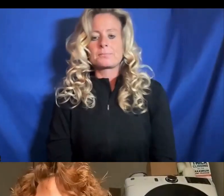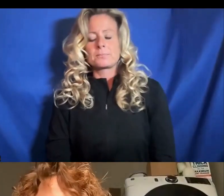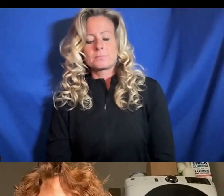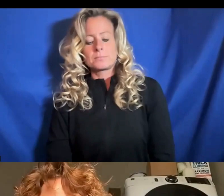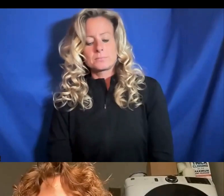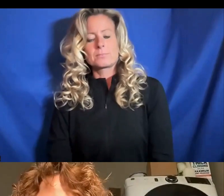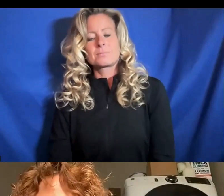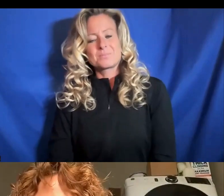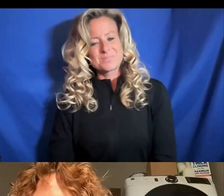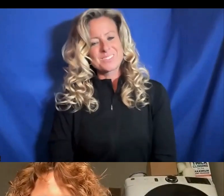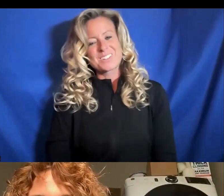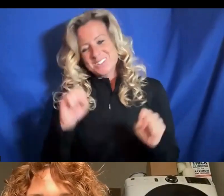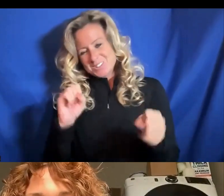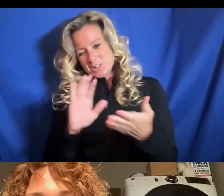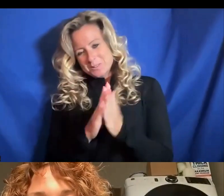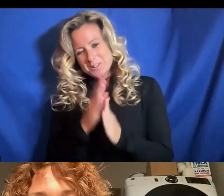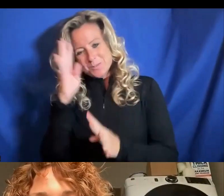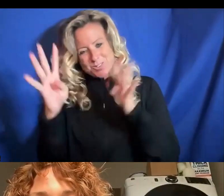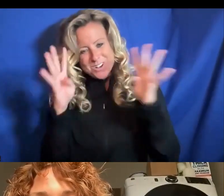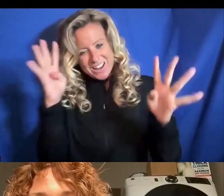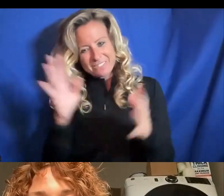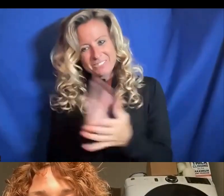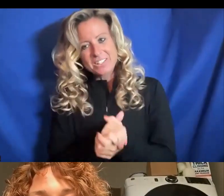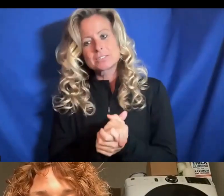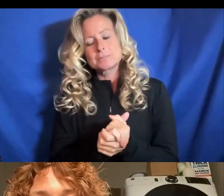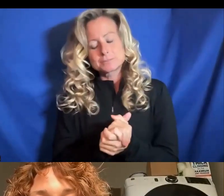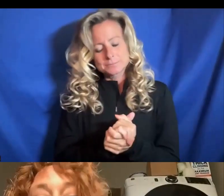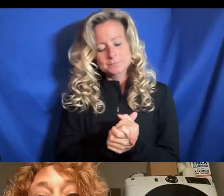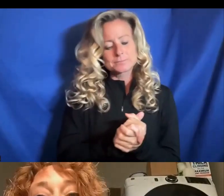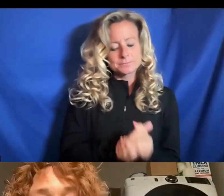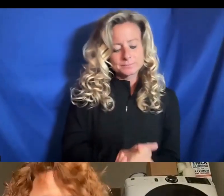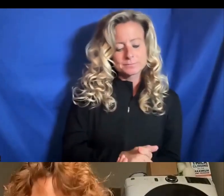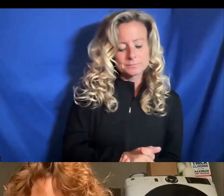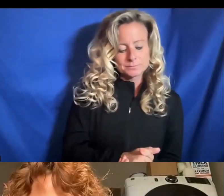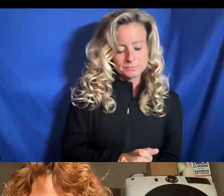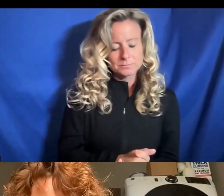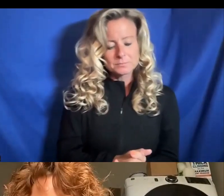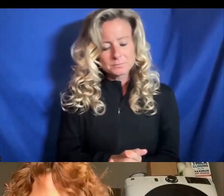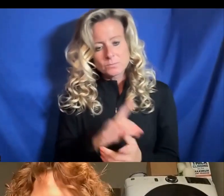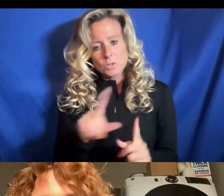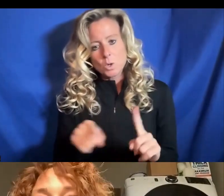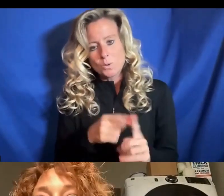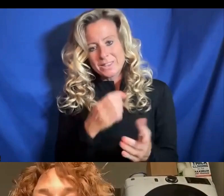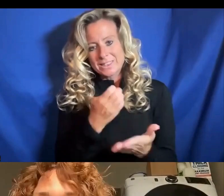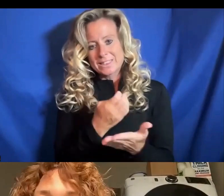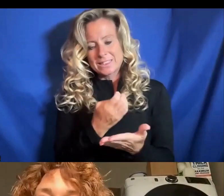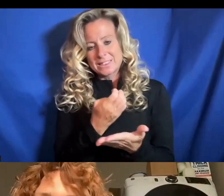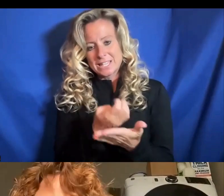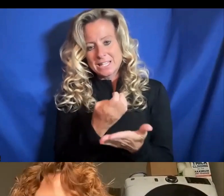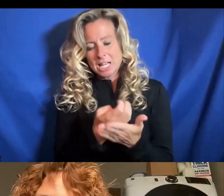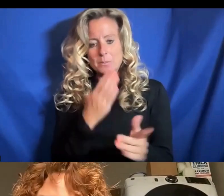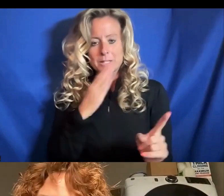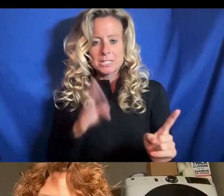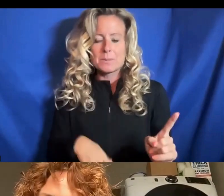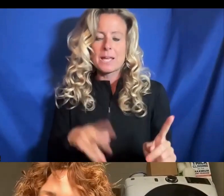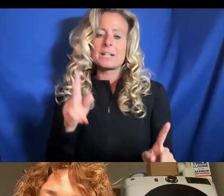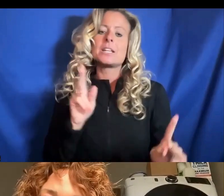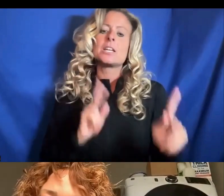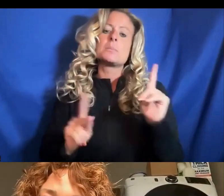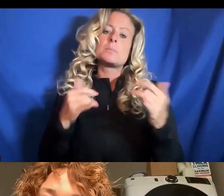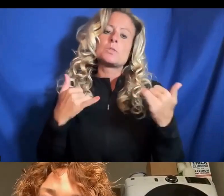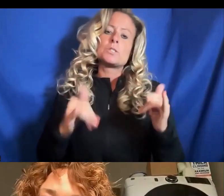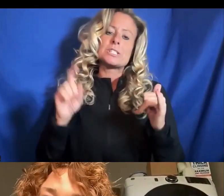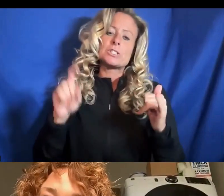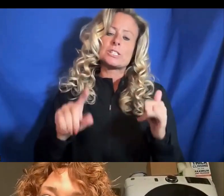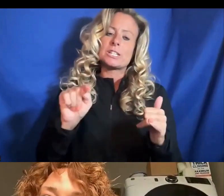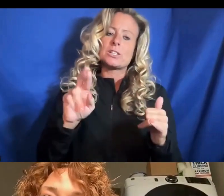You get to be creative, and when the economy is bad, people still need trade jobs. People